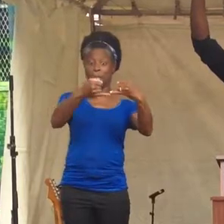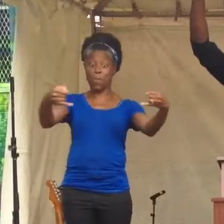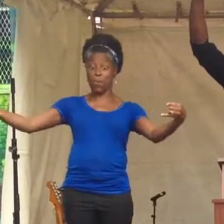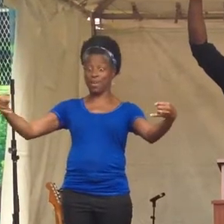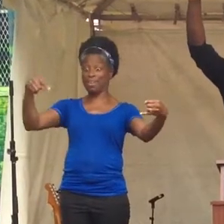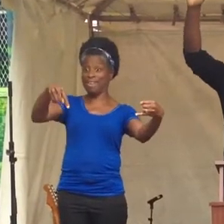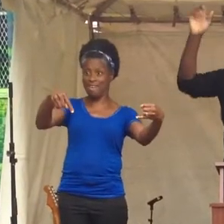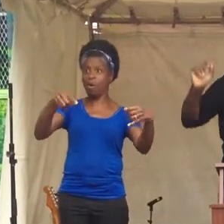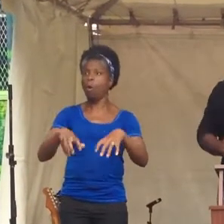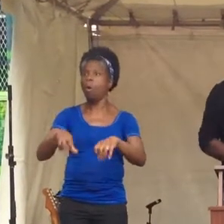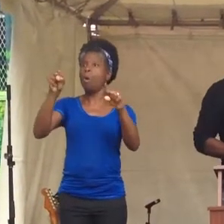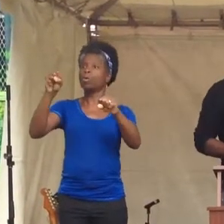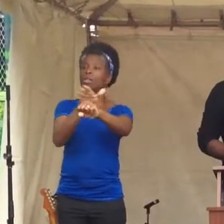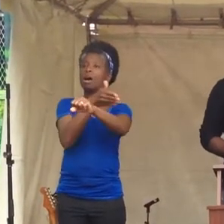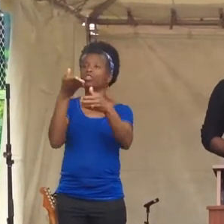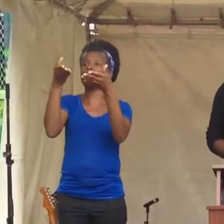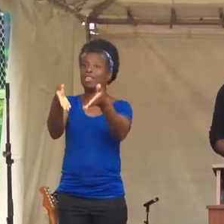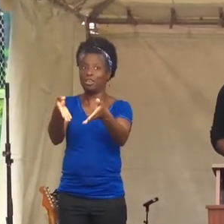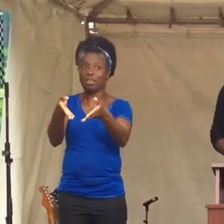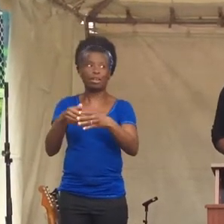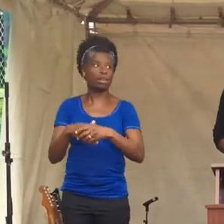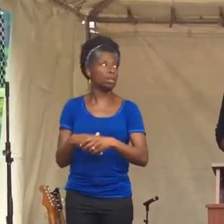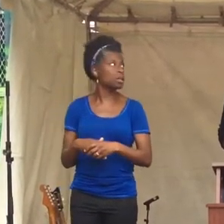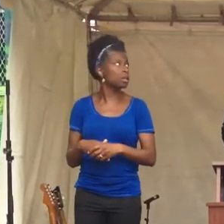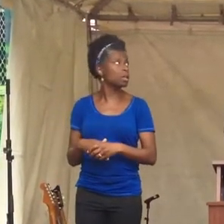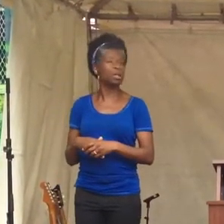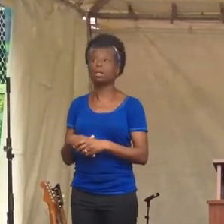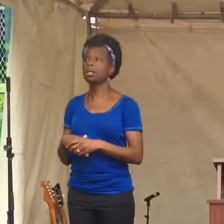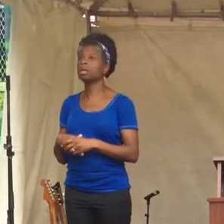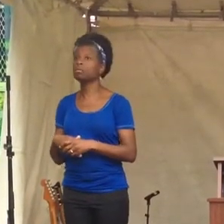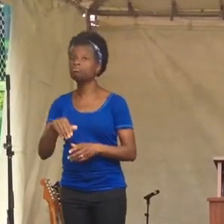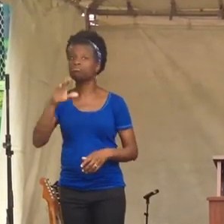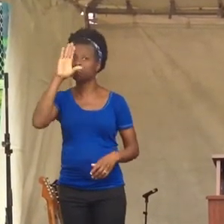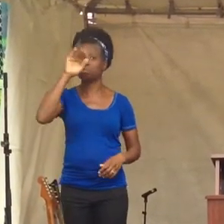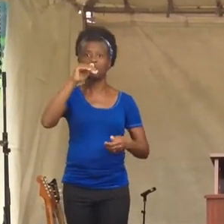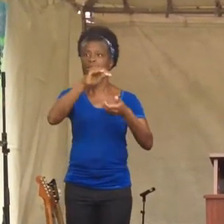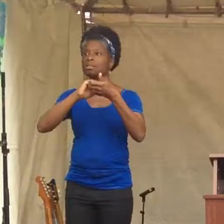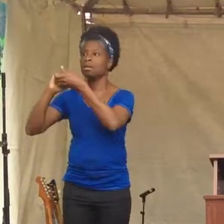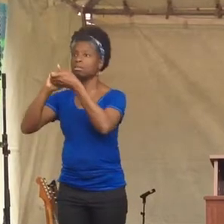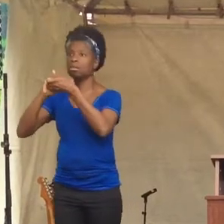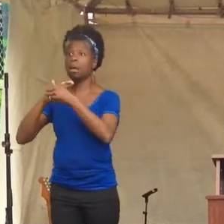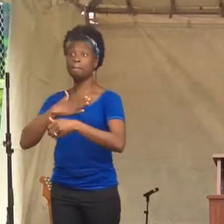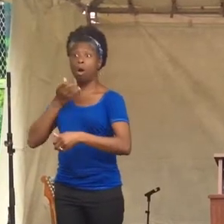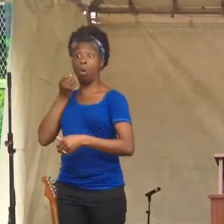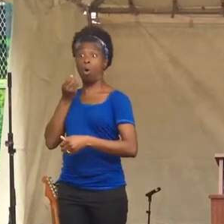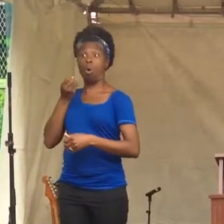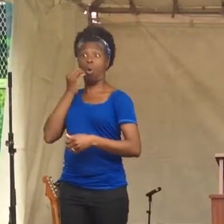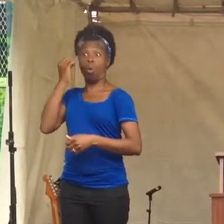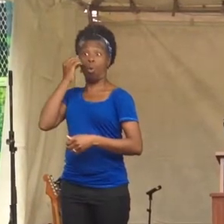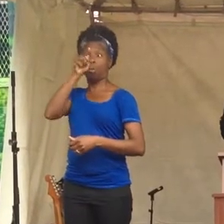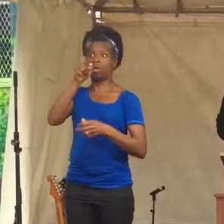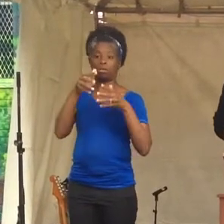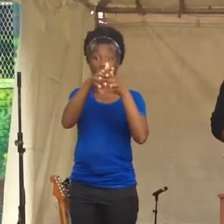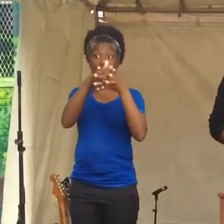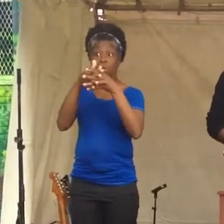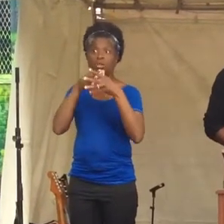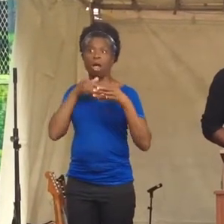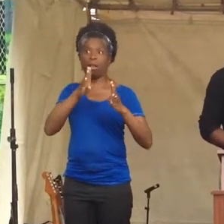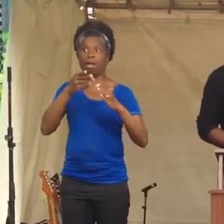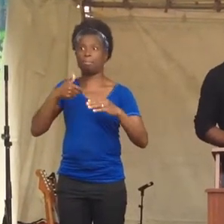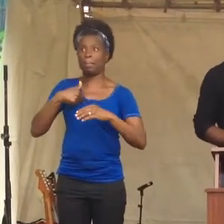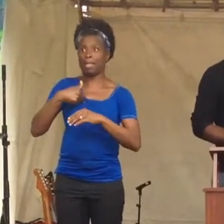Comrades, I cannot act or sing in any sort of decent place in my own country. And yet the British actors have